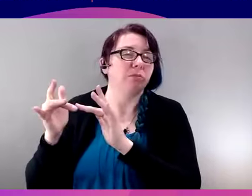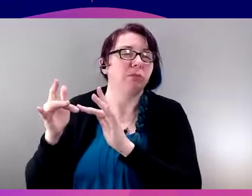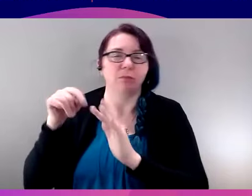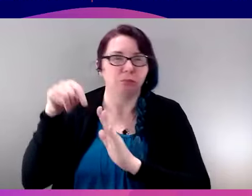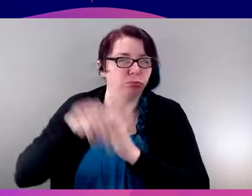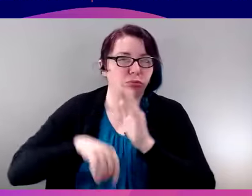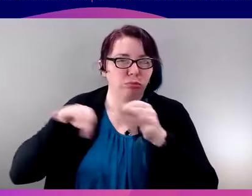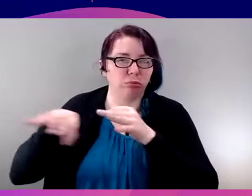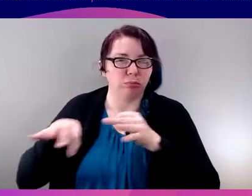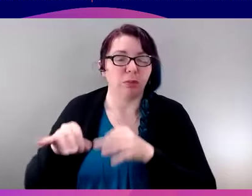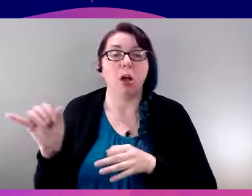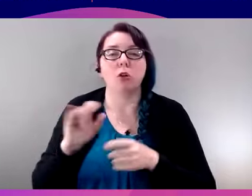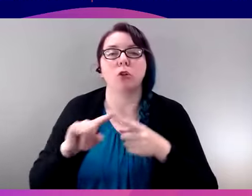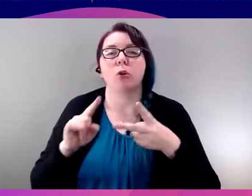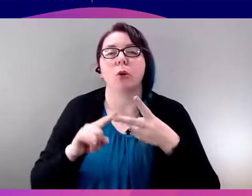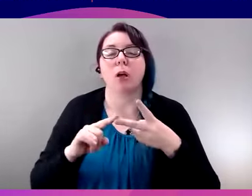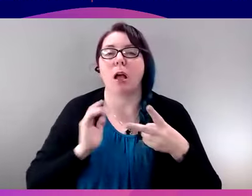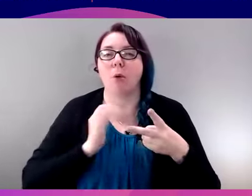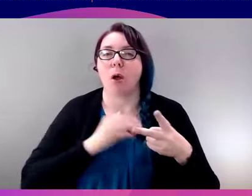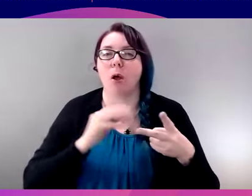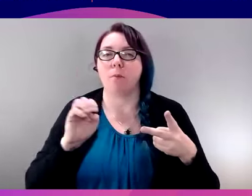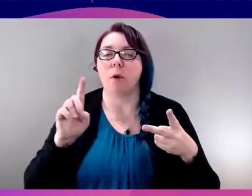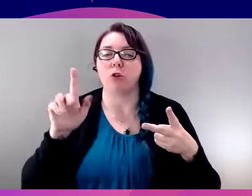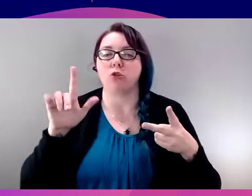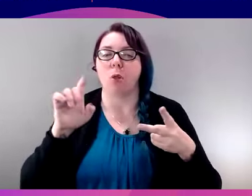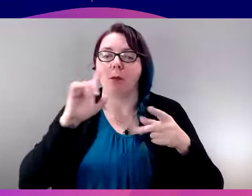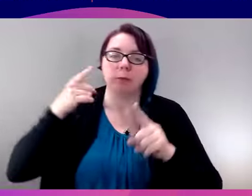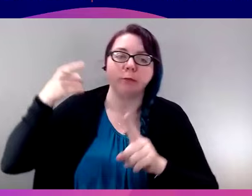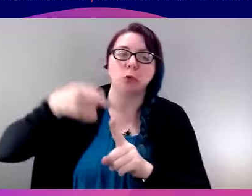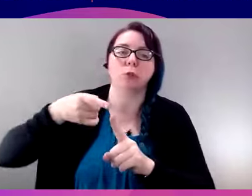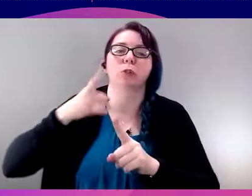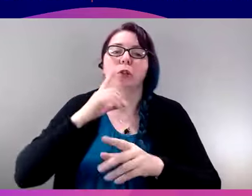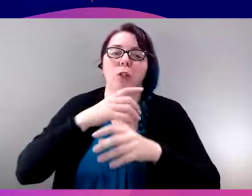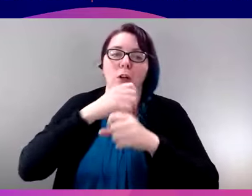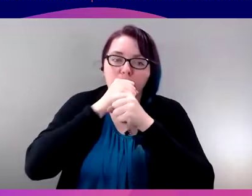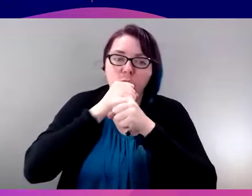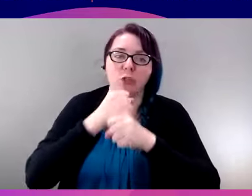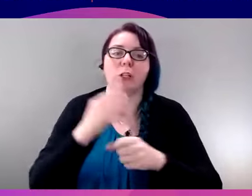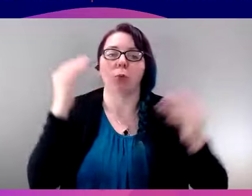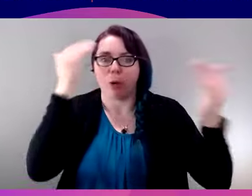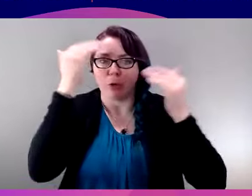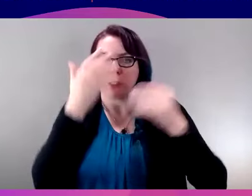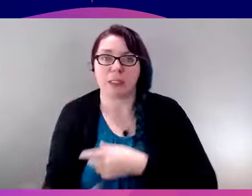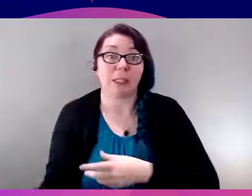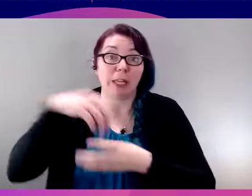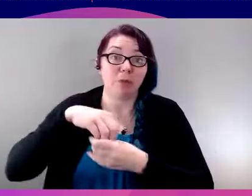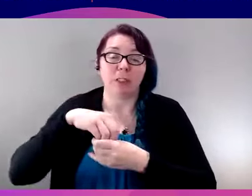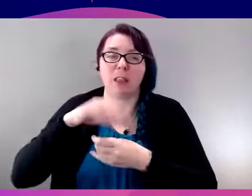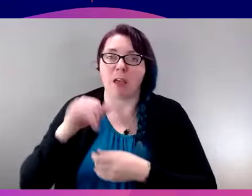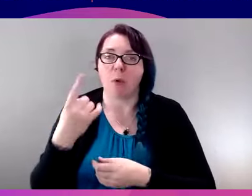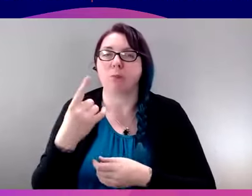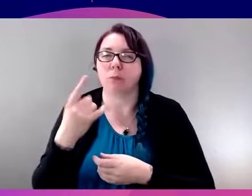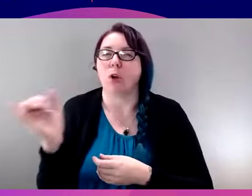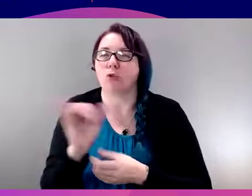engagement, and confidentiality kind of talks through how to engage in those partnerships, but also confidentiality considerations in